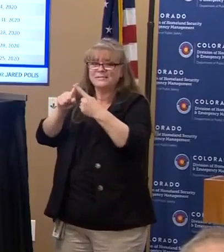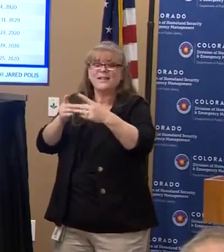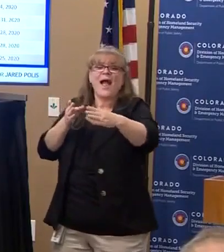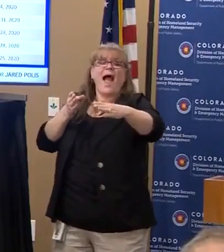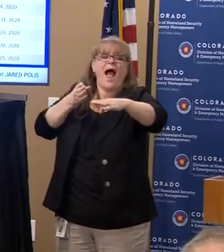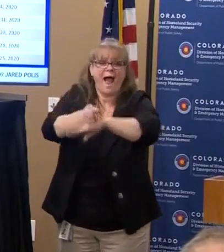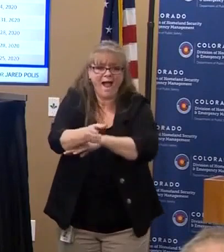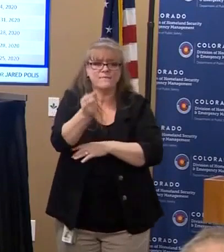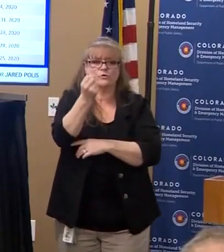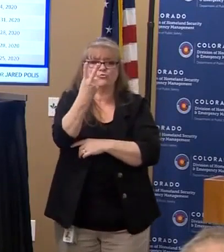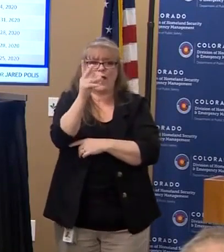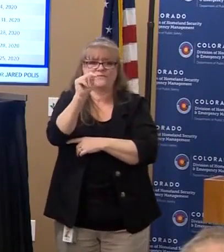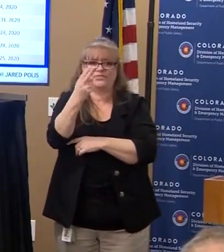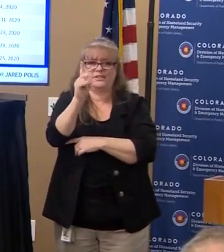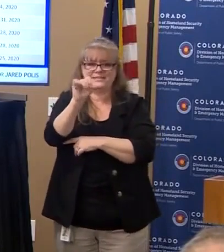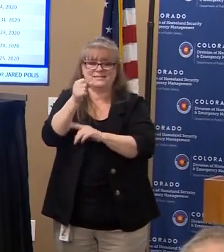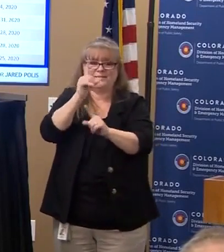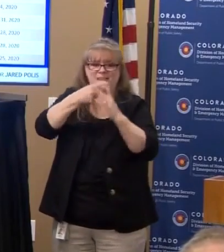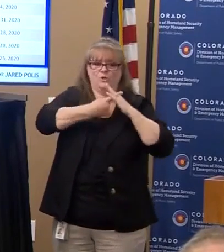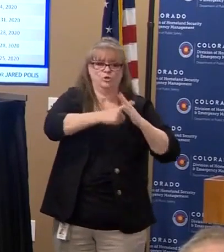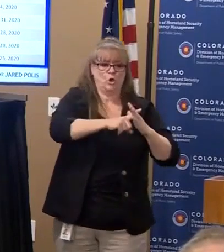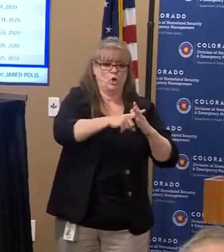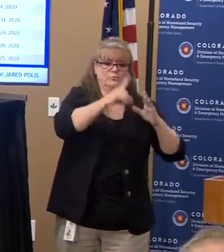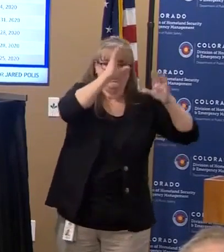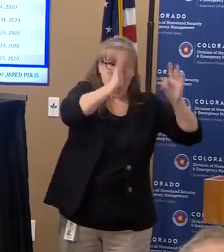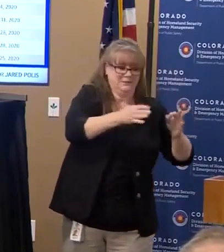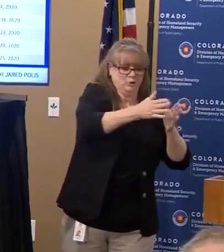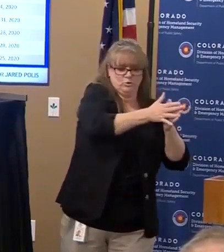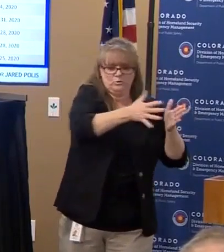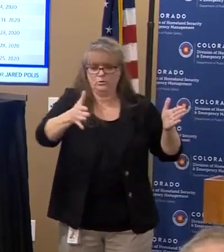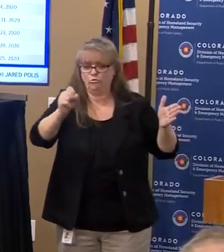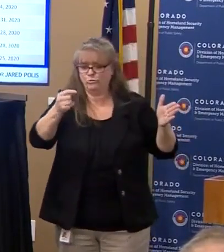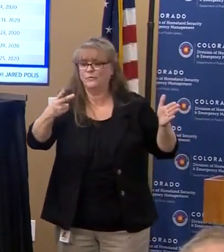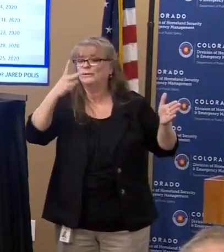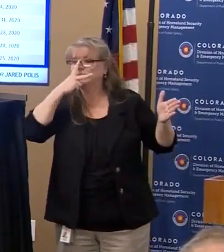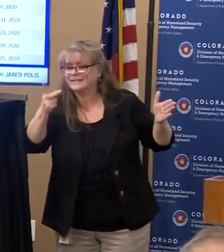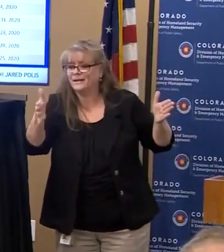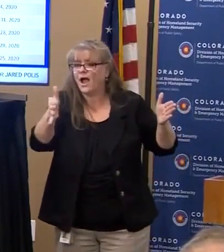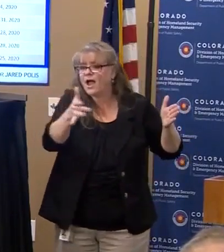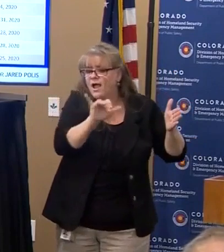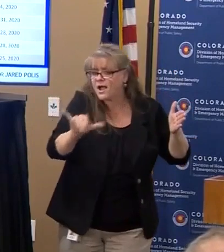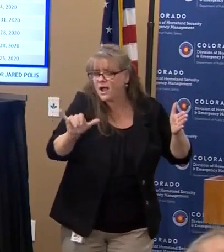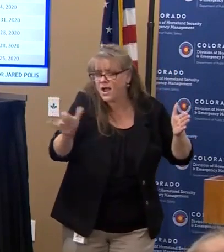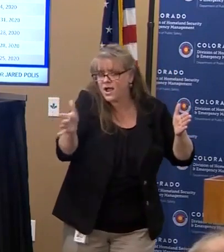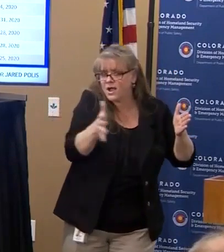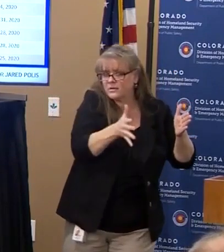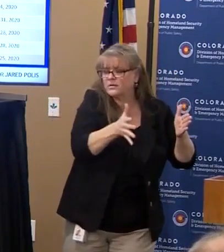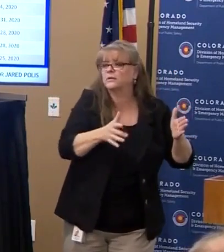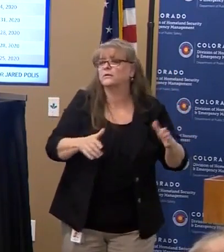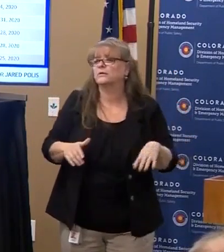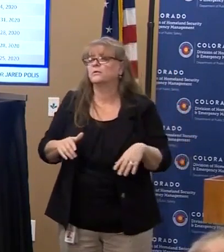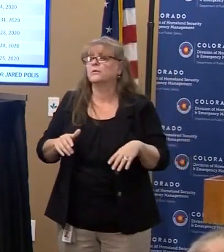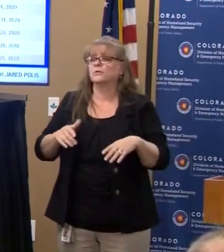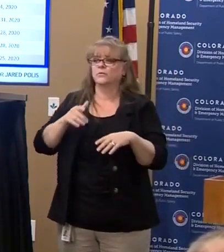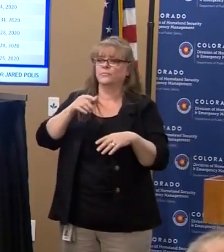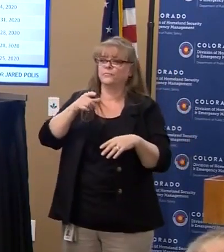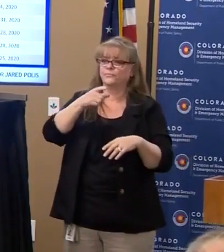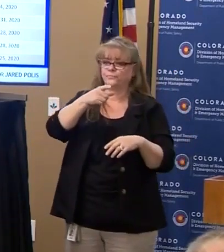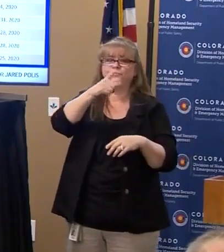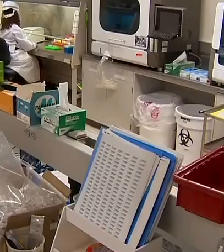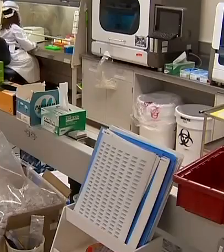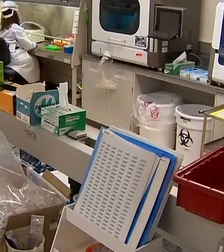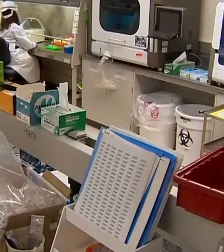As Wayne Gretzky said, you don't skate to where the puck is, you skate to where the puck will be. Colorado's governor used that quote